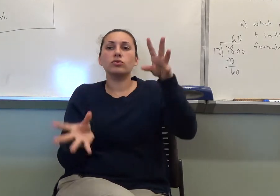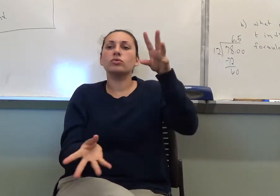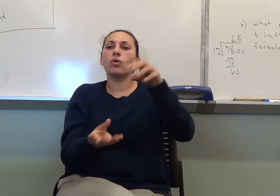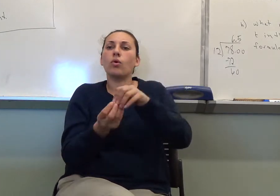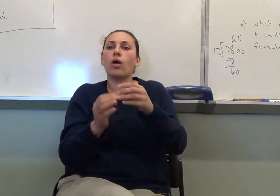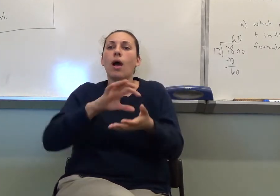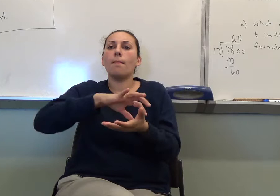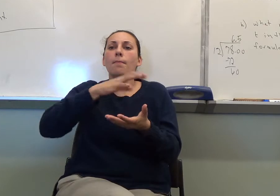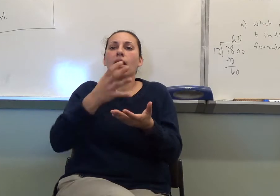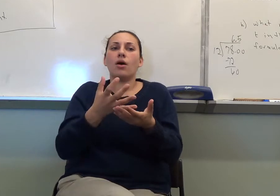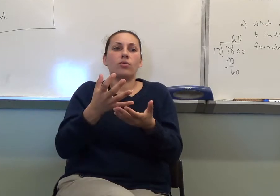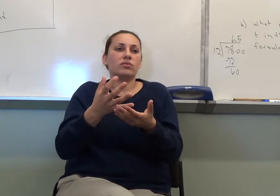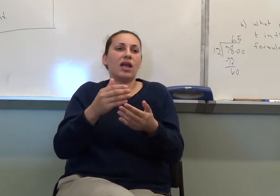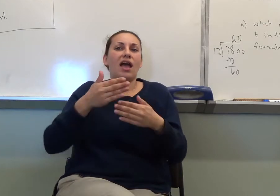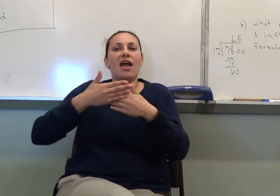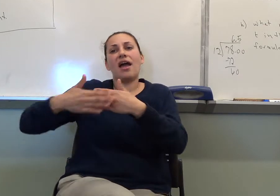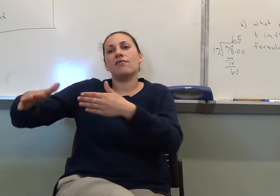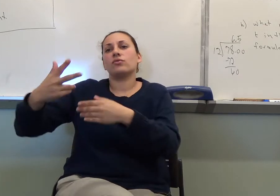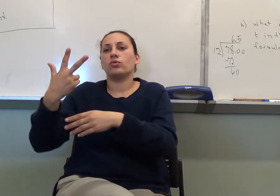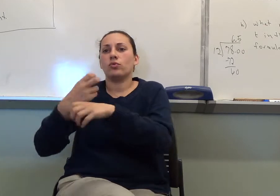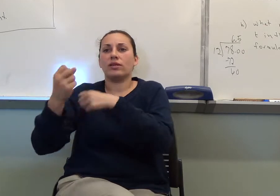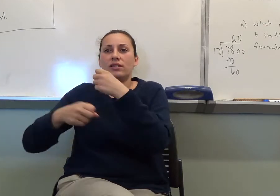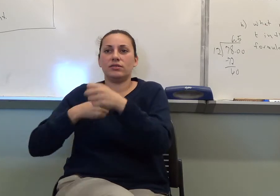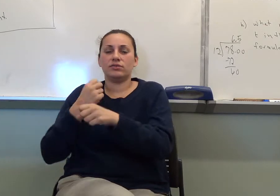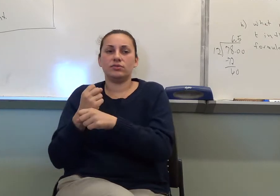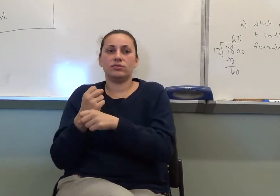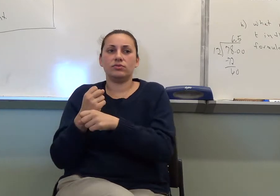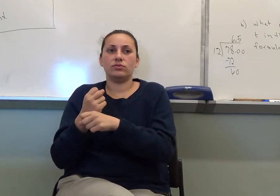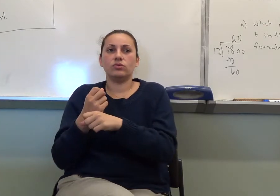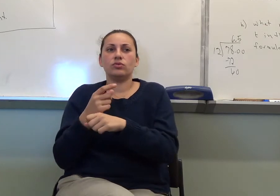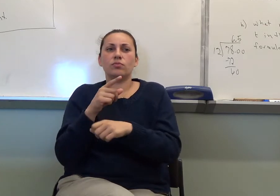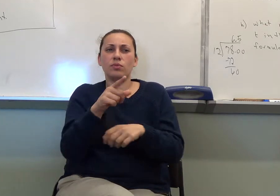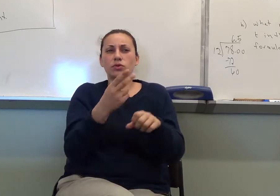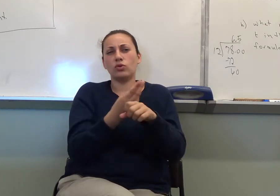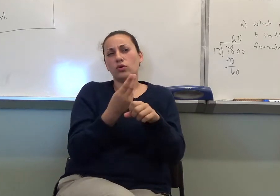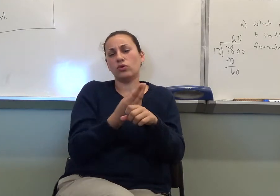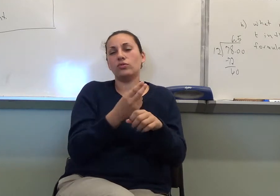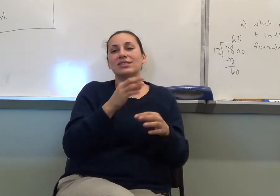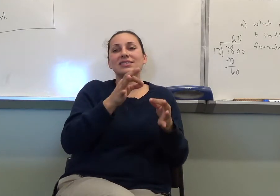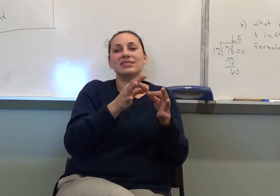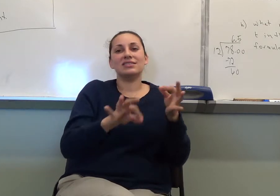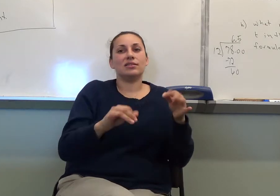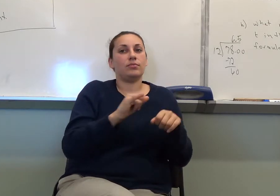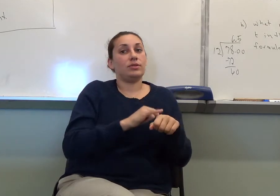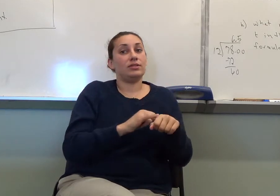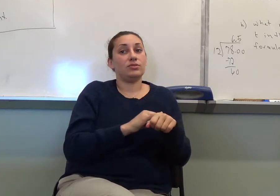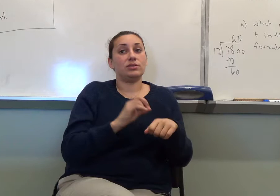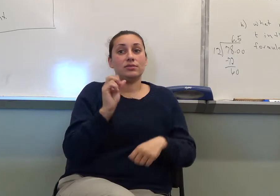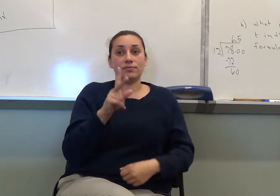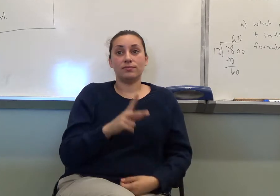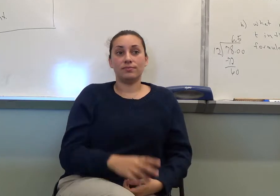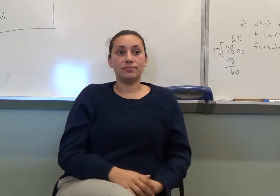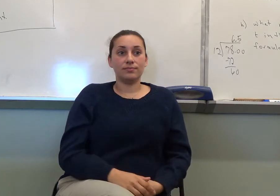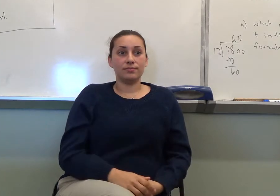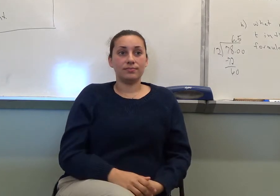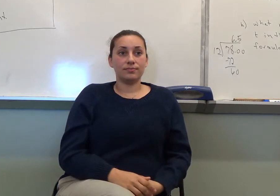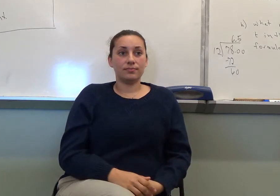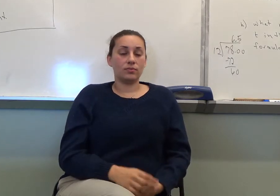account after 3 years using simple interest. So it's going to be the same kind of problem we have over there. We have the principal